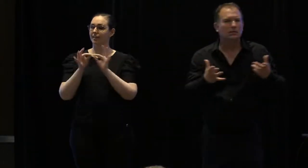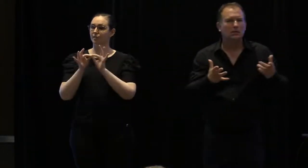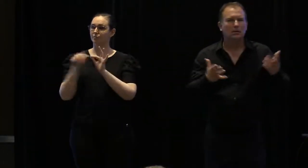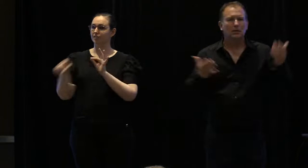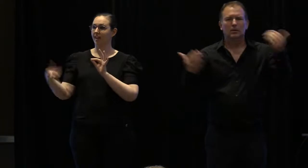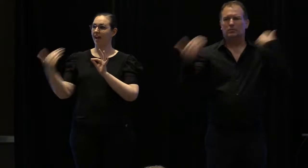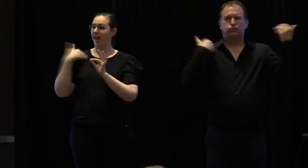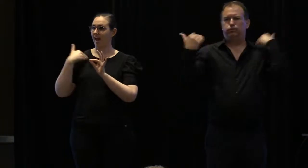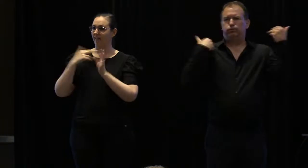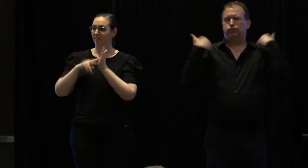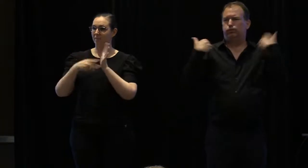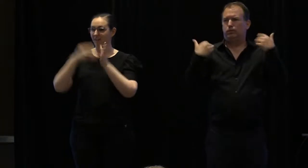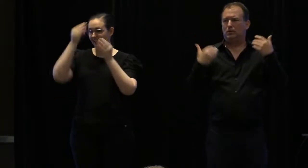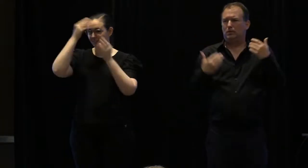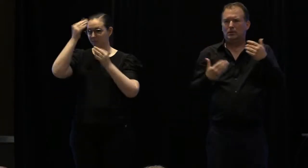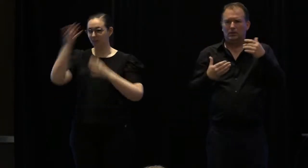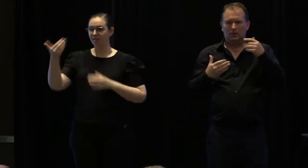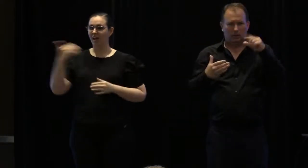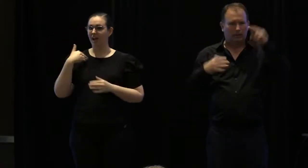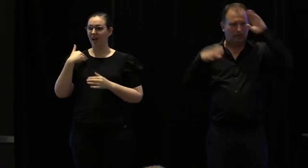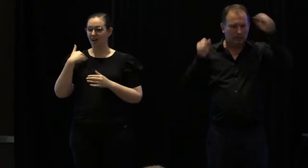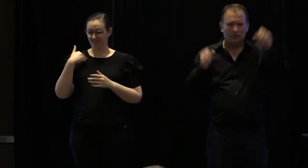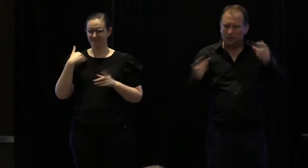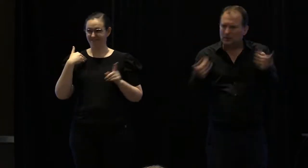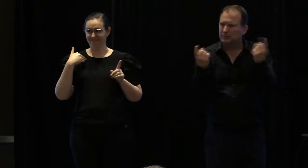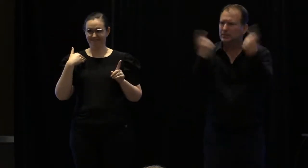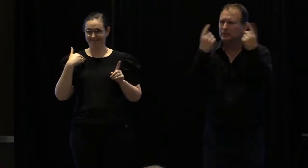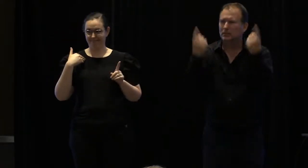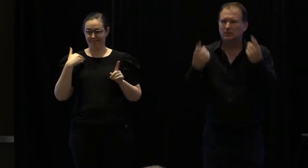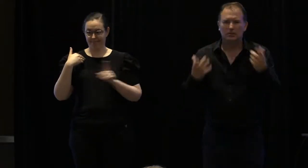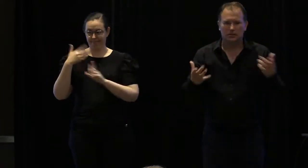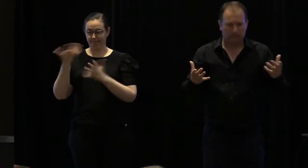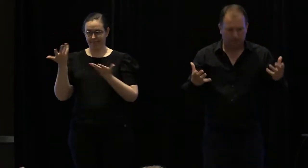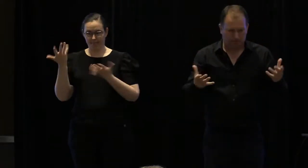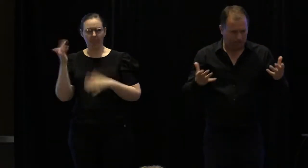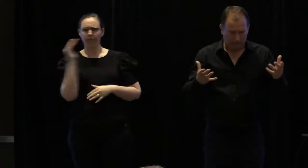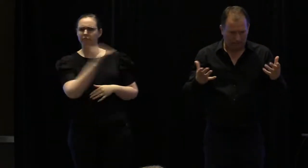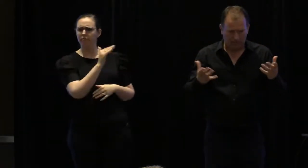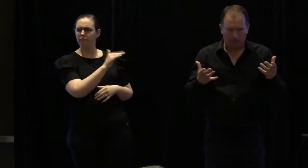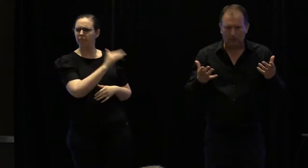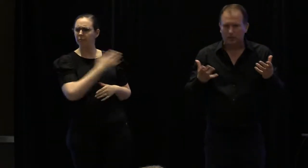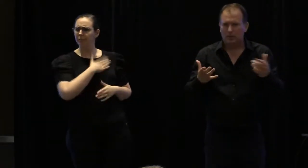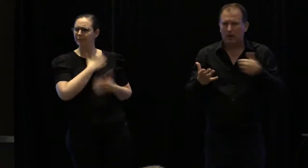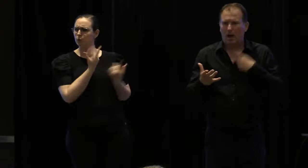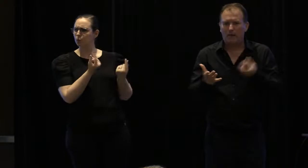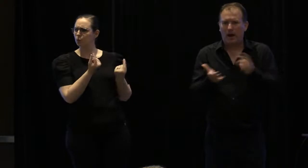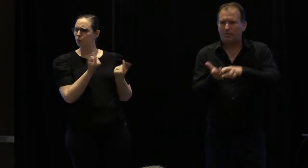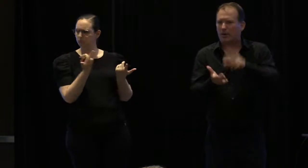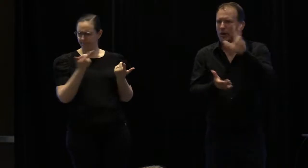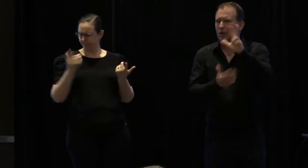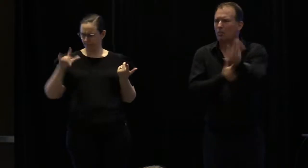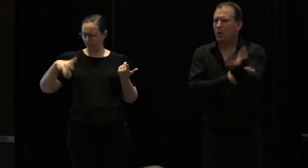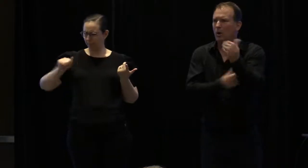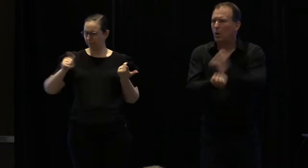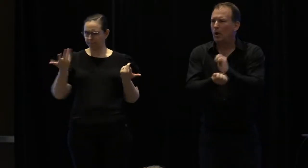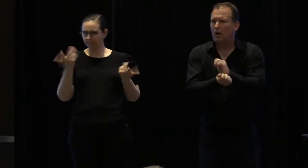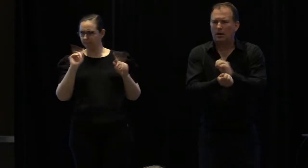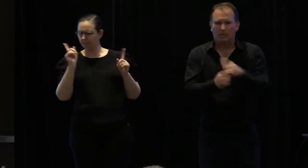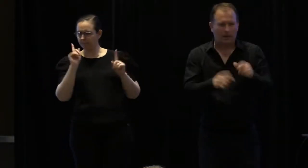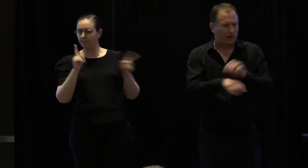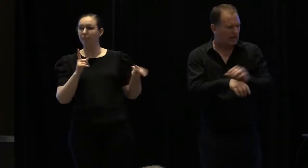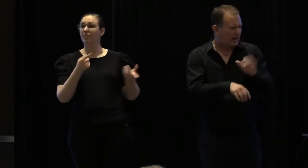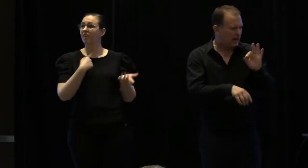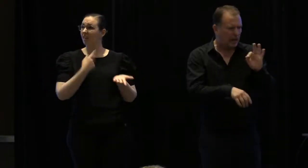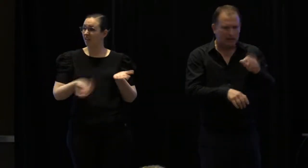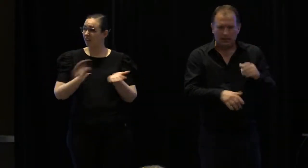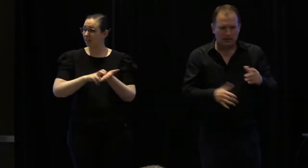was going on? I had a million emails and people just reaching out.